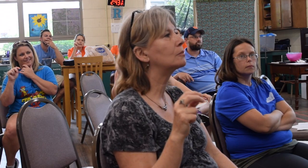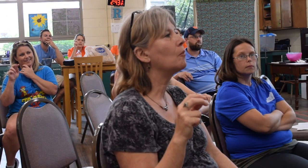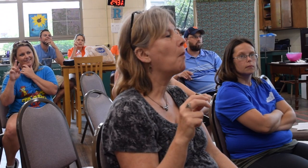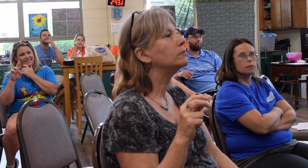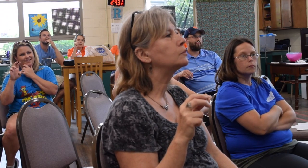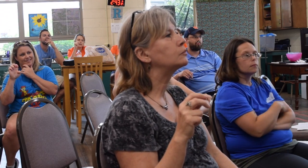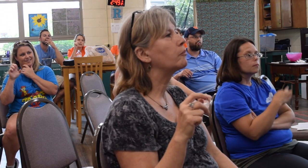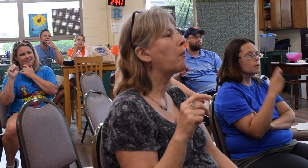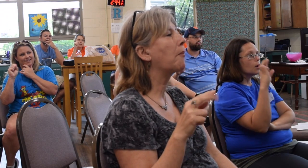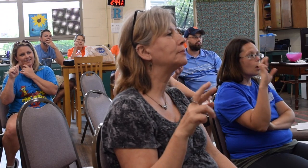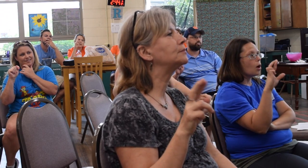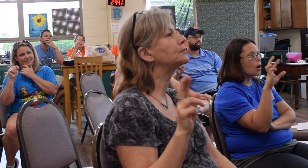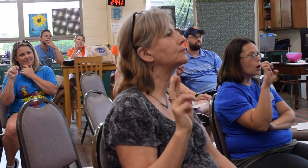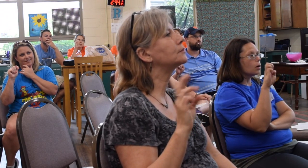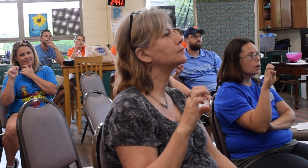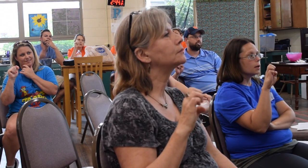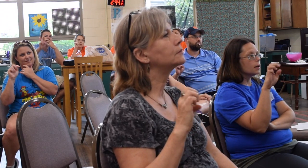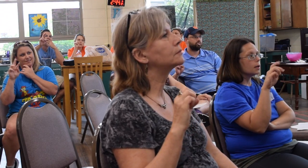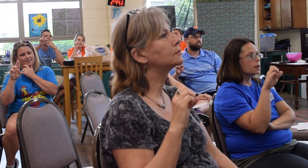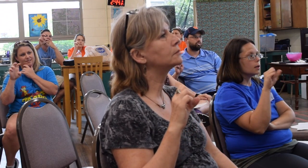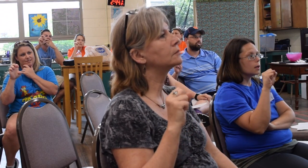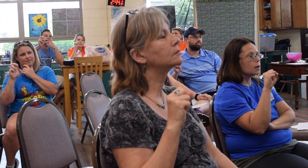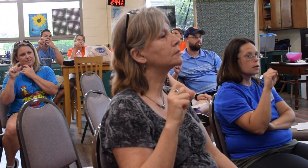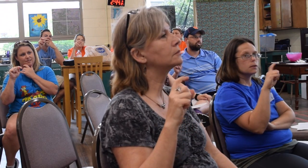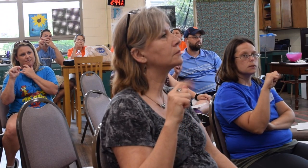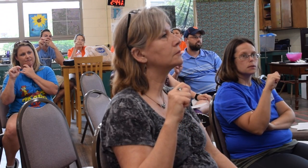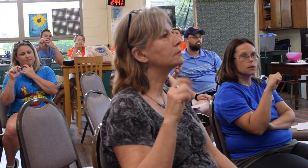okay, rest. Which one do you use for rest?